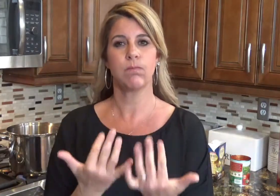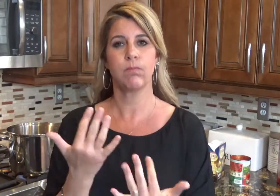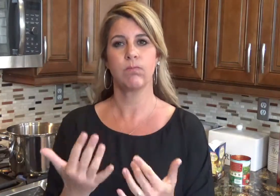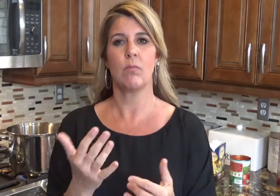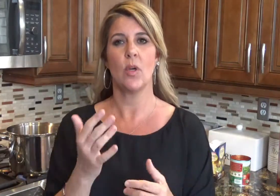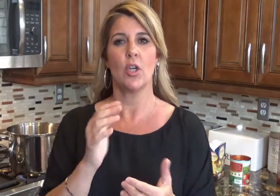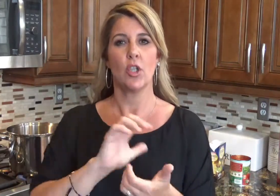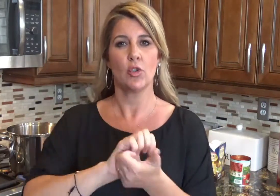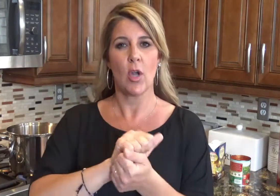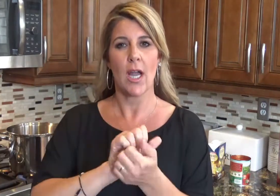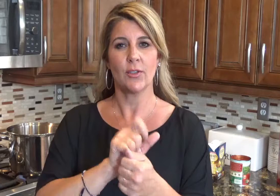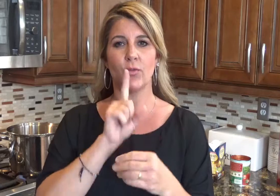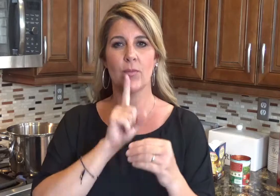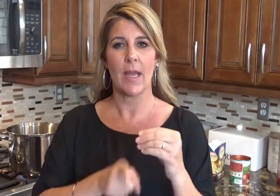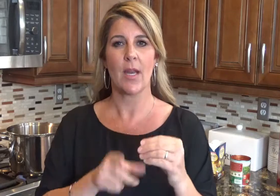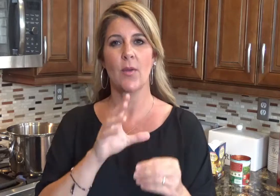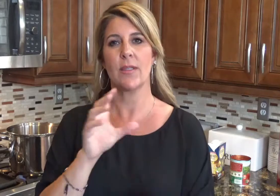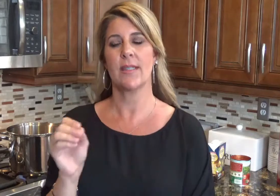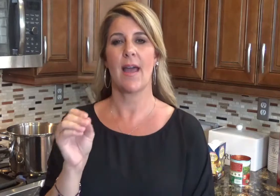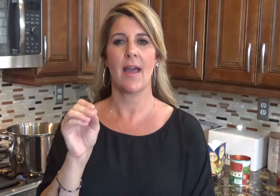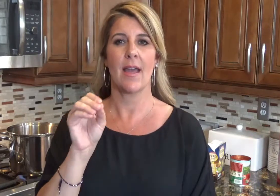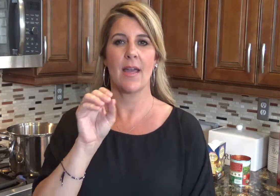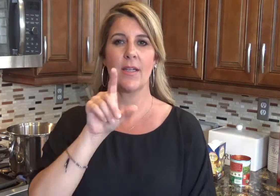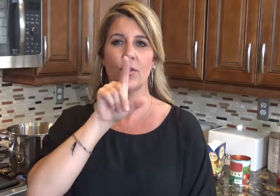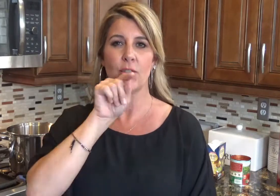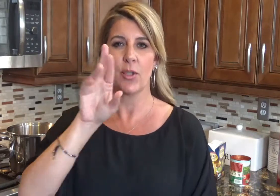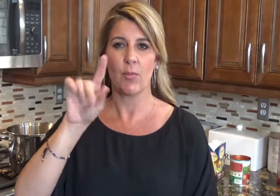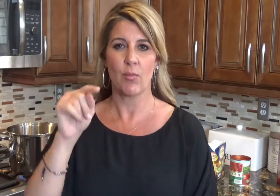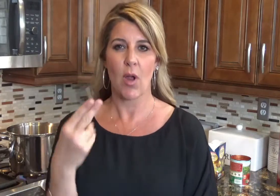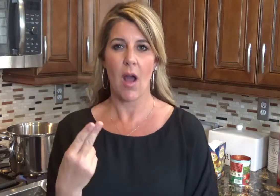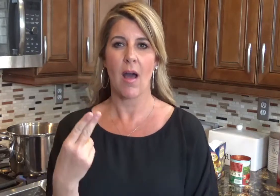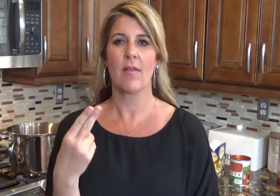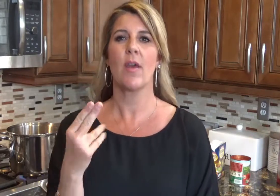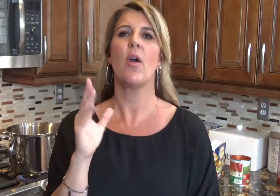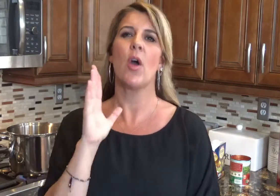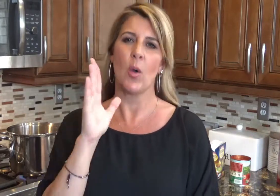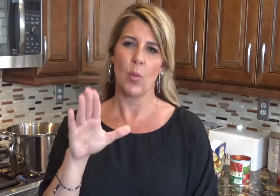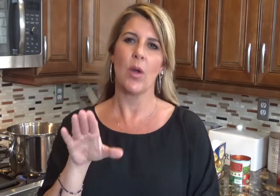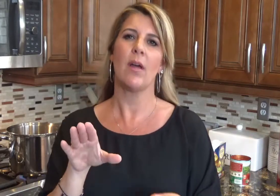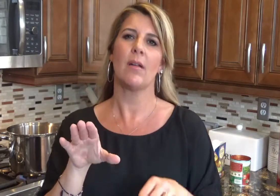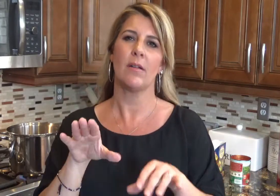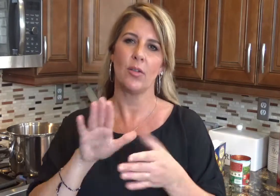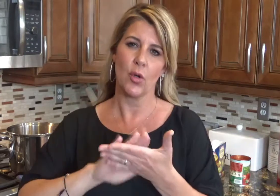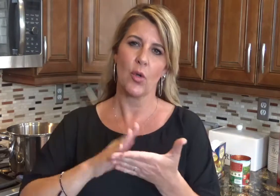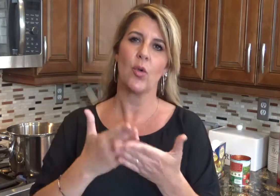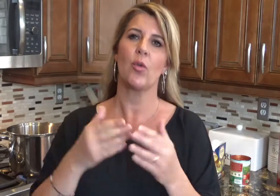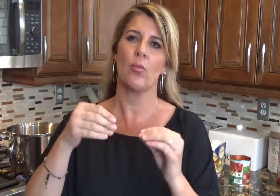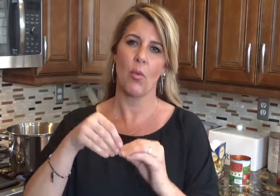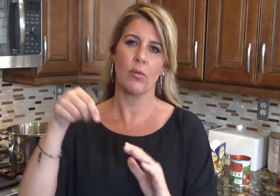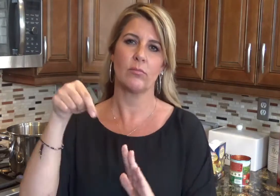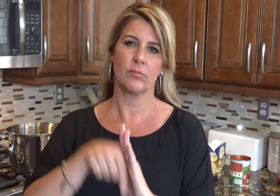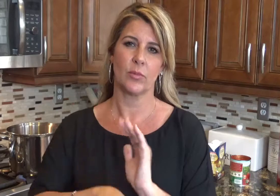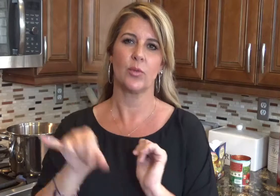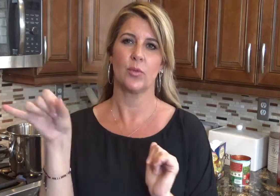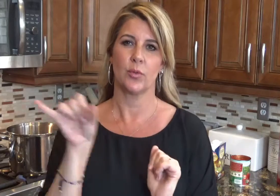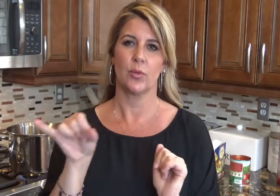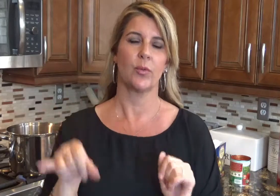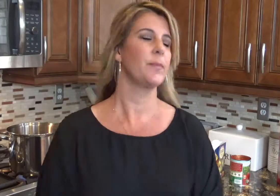add the crushed tomatoes in the chicken broth and you start boiling in them, that meat will cook more